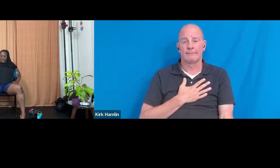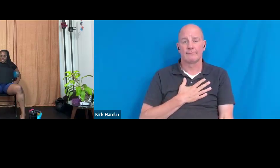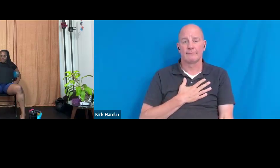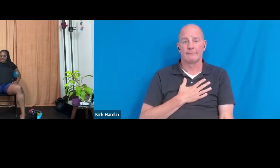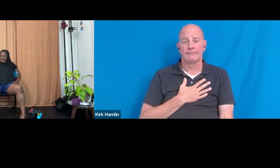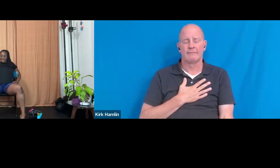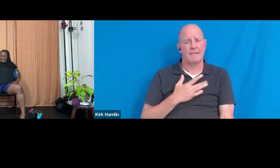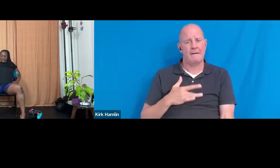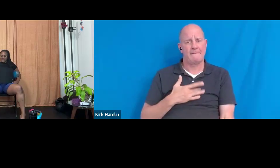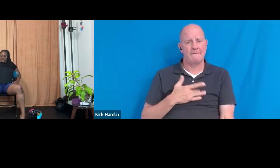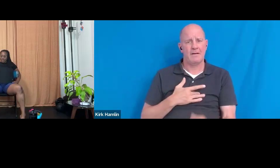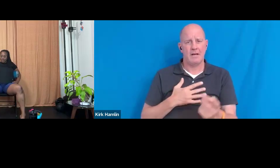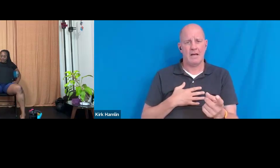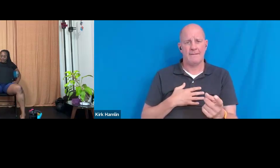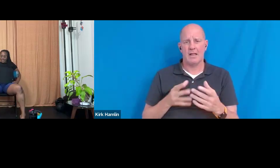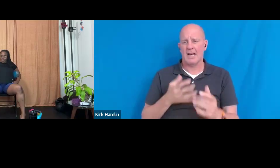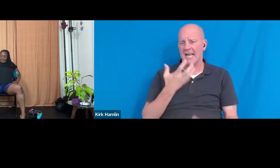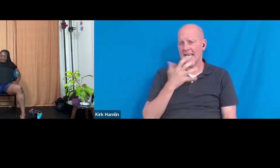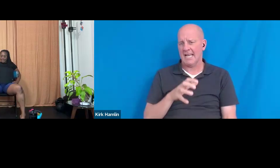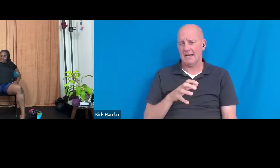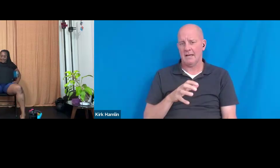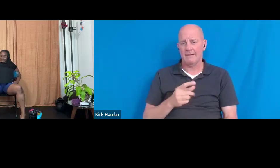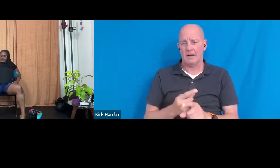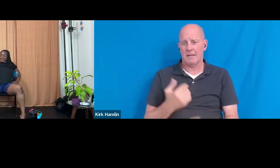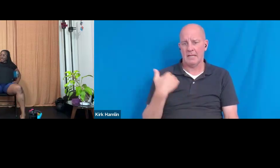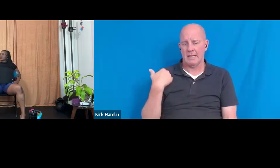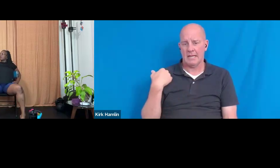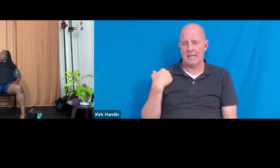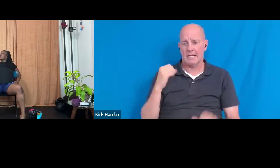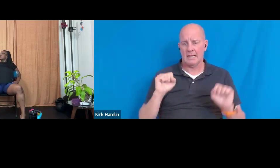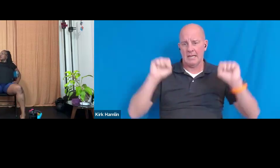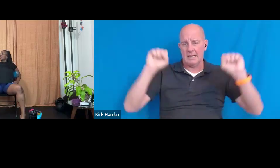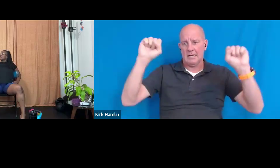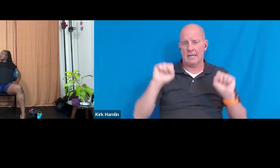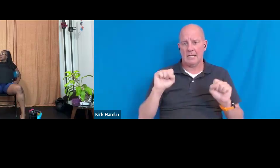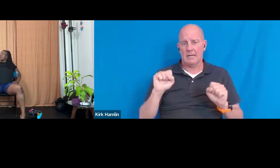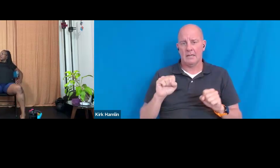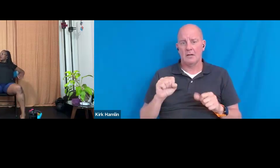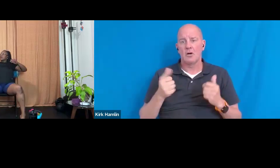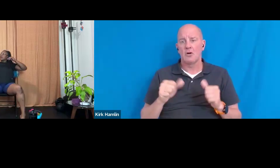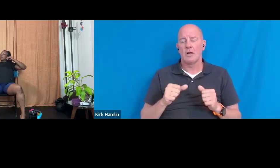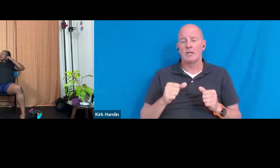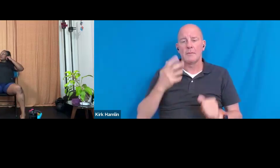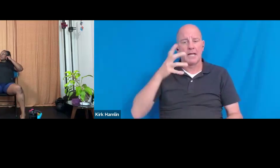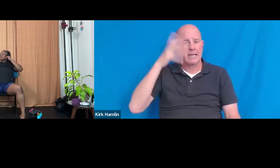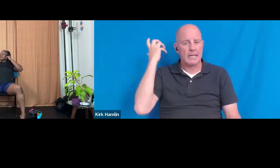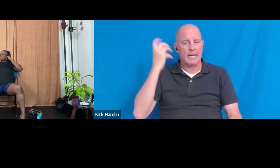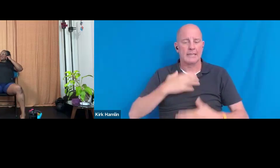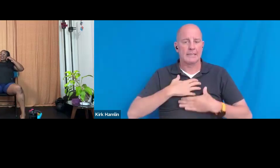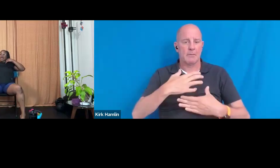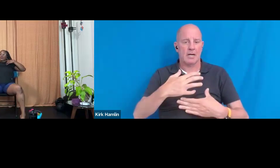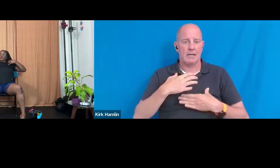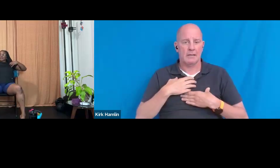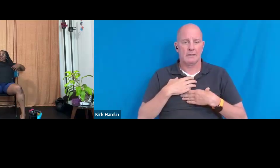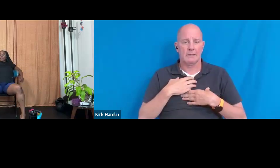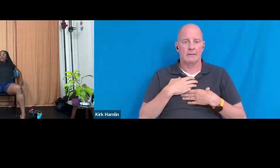If you feel like you have a lot of heat from that last exercise, you can work on some lion's breath, which is sticking